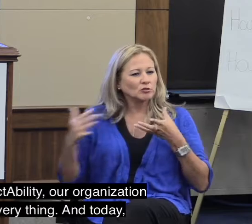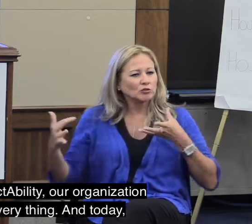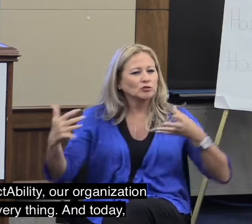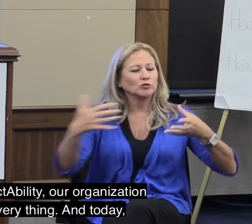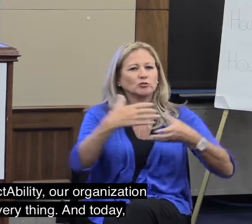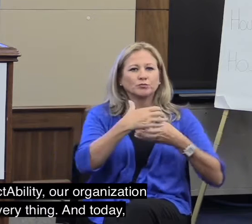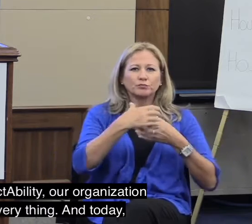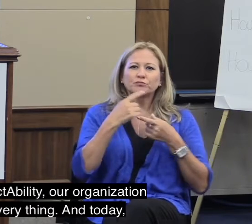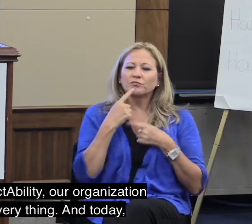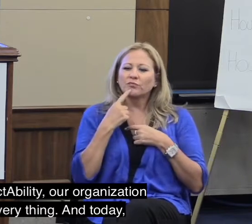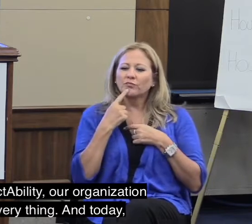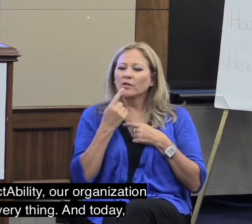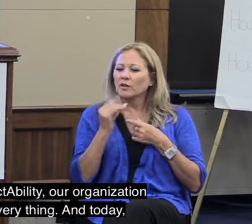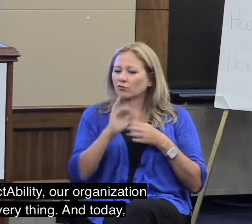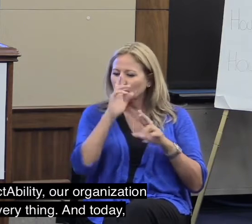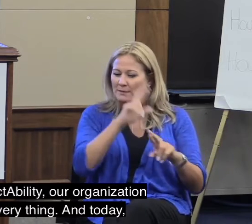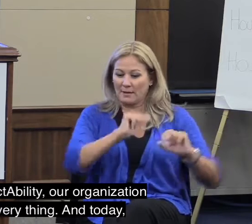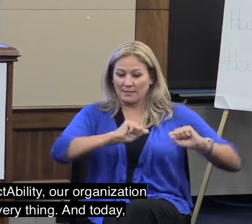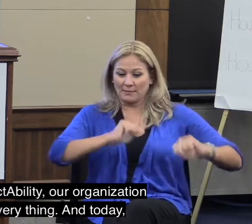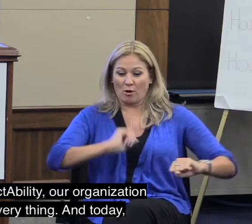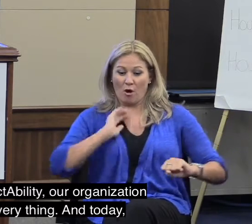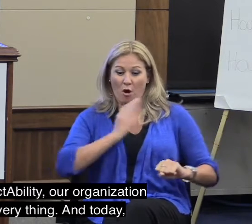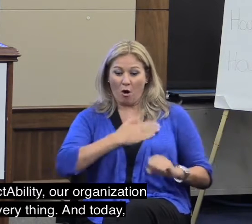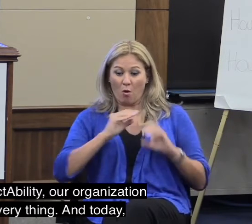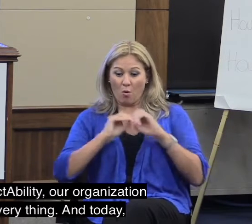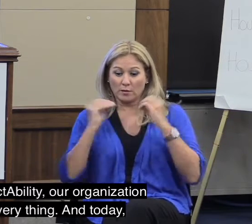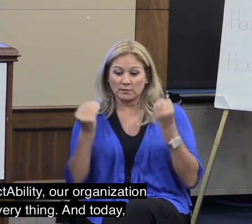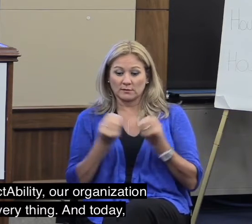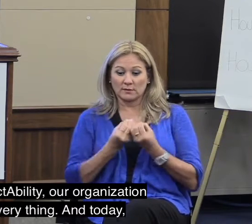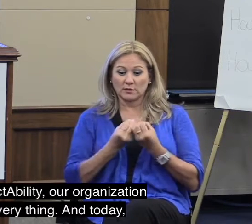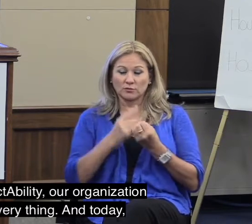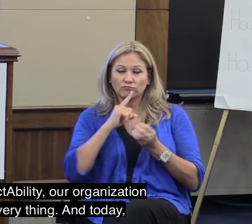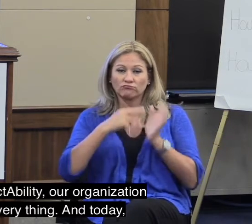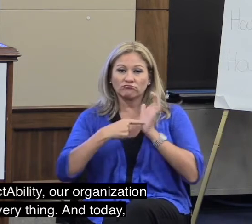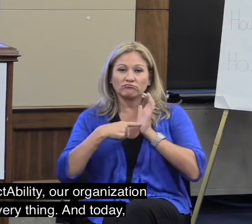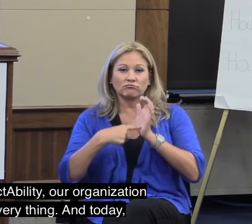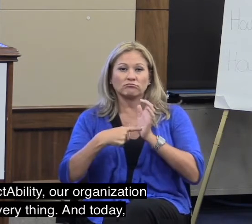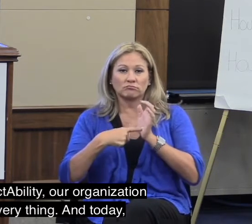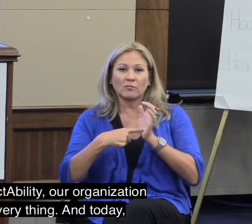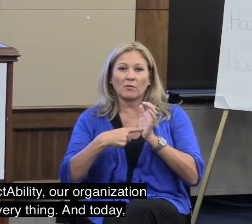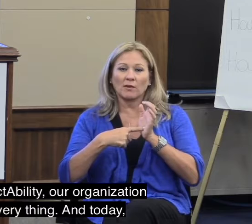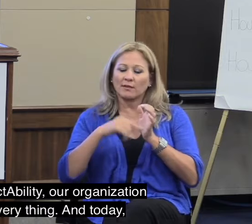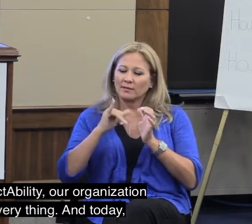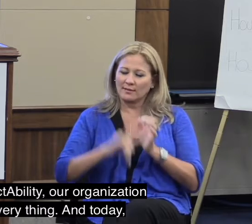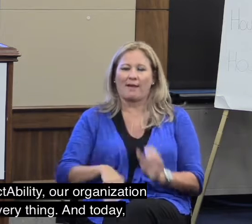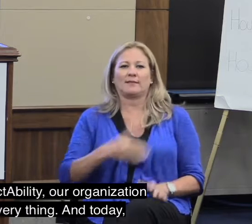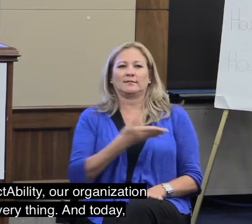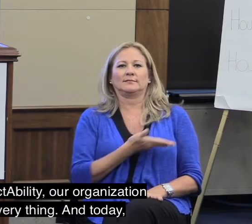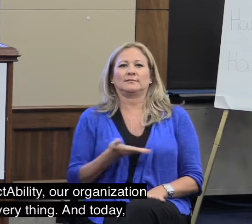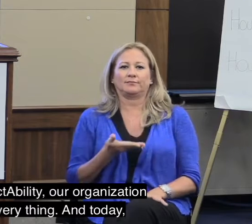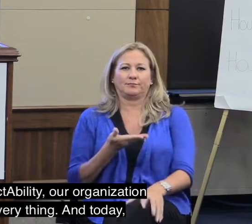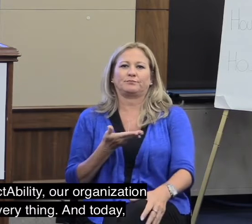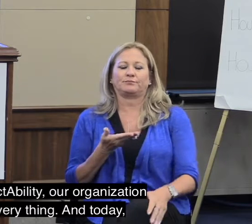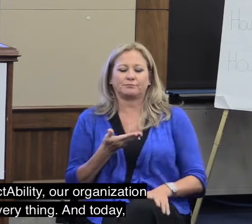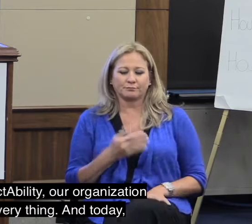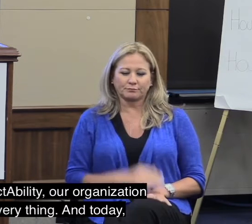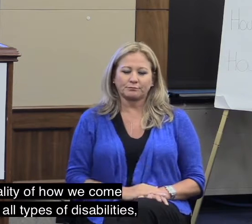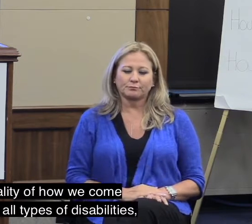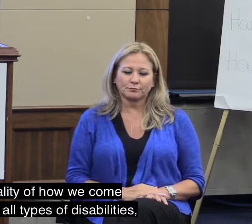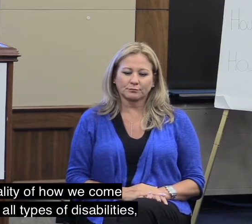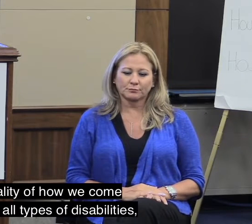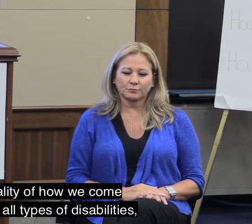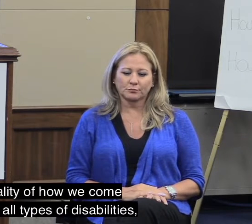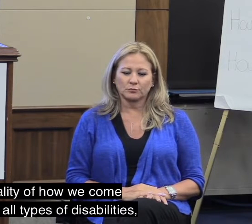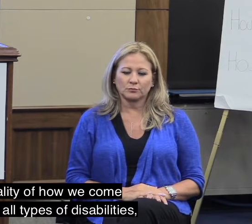resources. Respectability, our organization here, represents that very thing. And